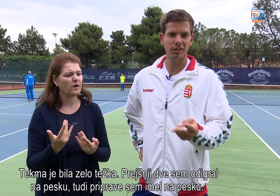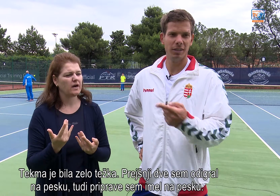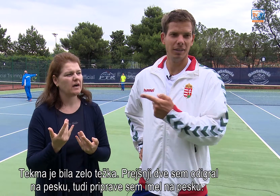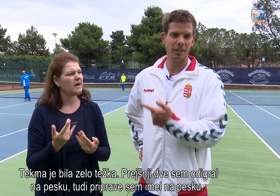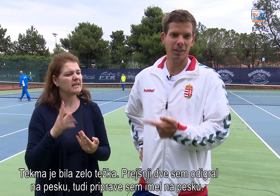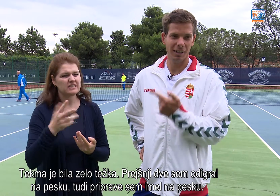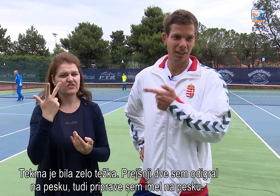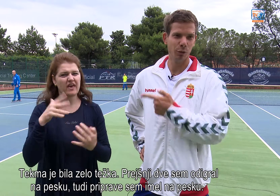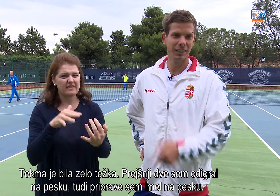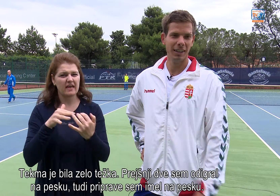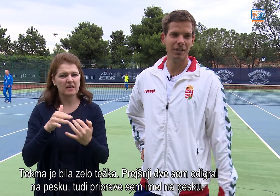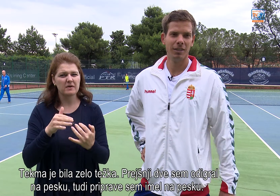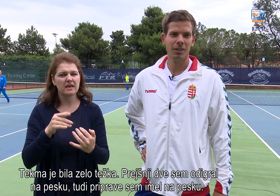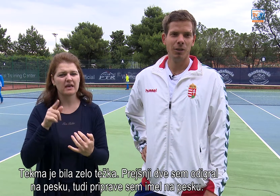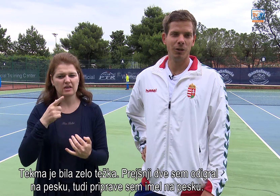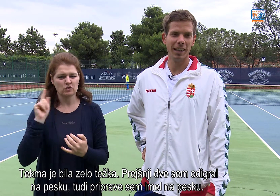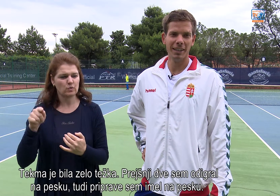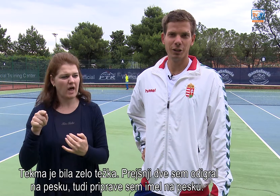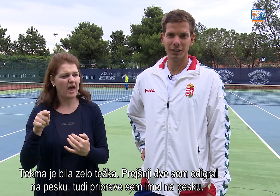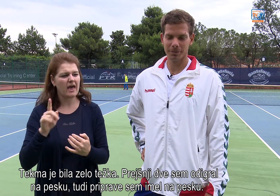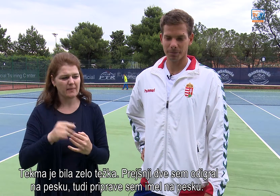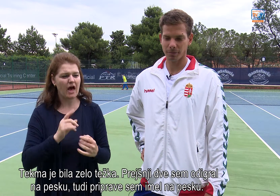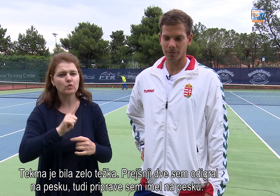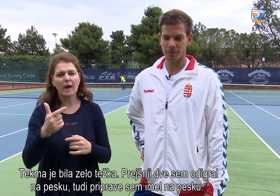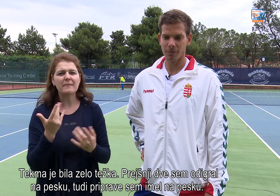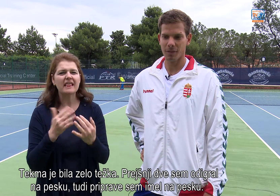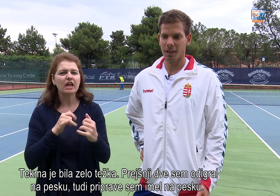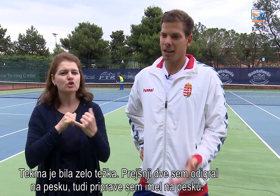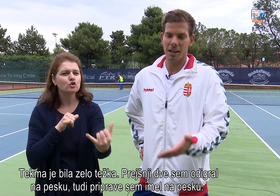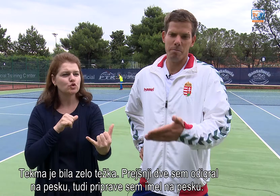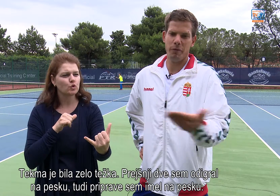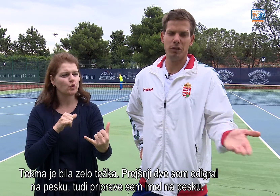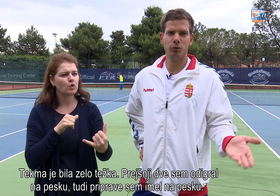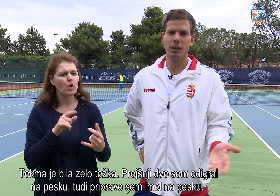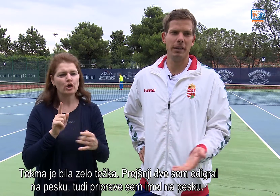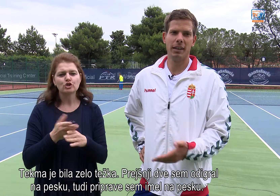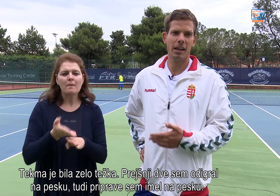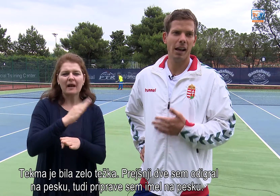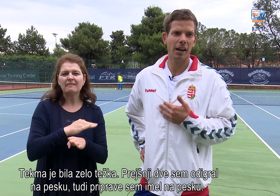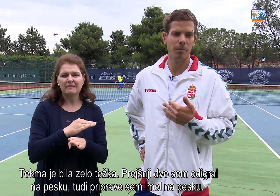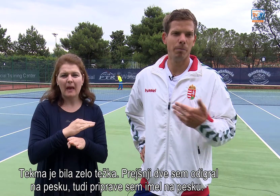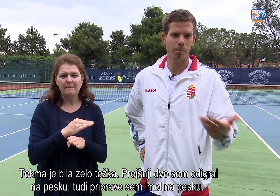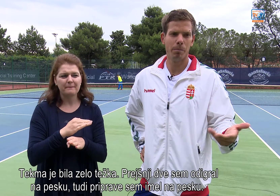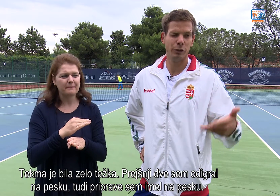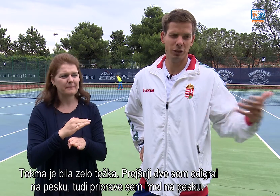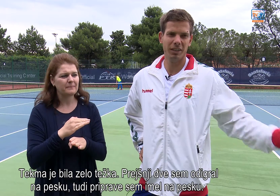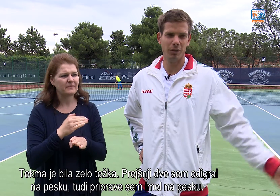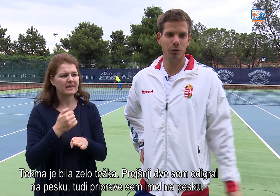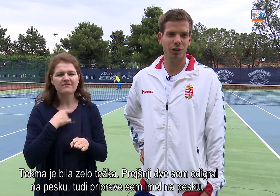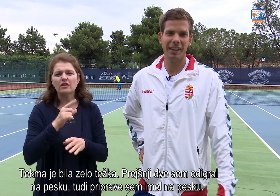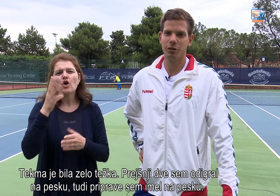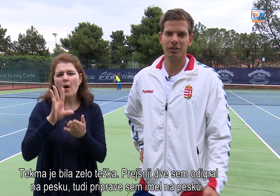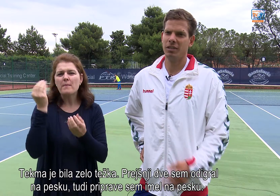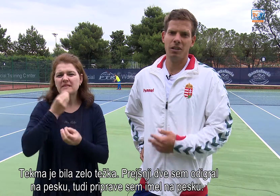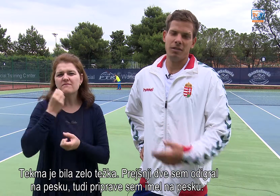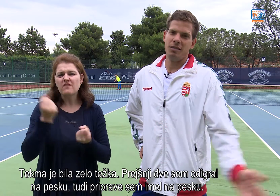too much in outside on clay court, and before the tournament I practiced on